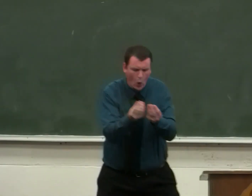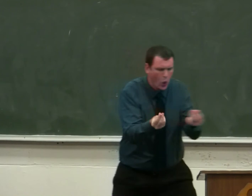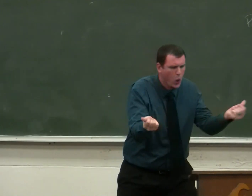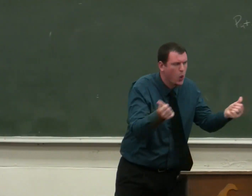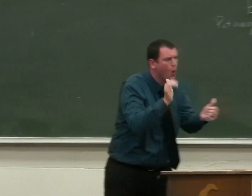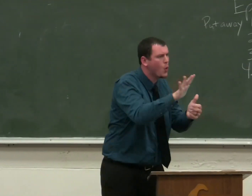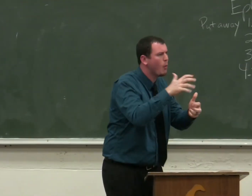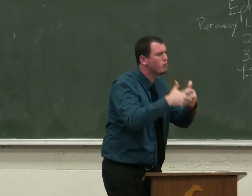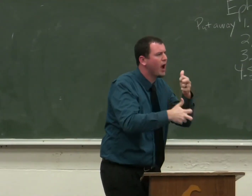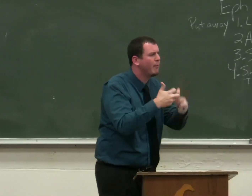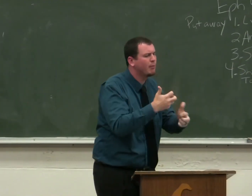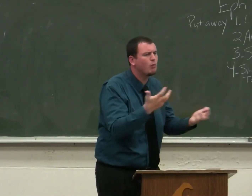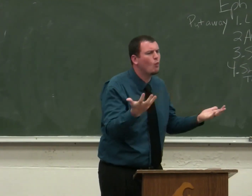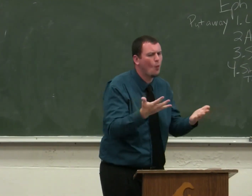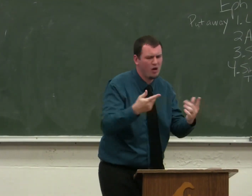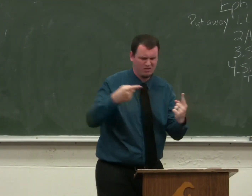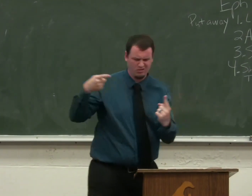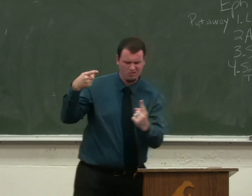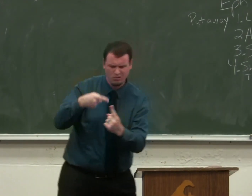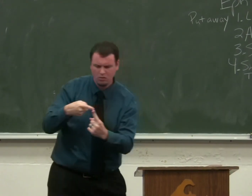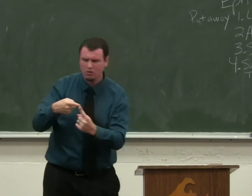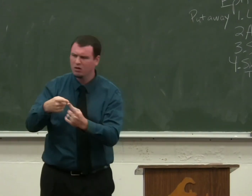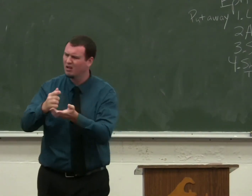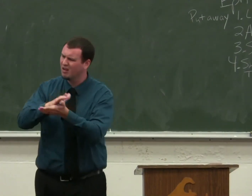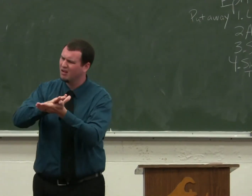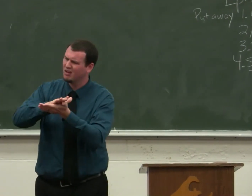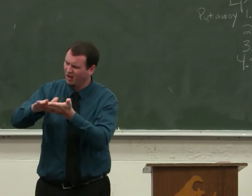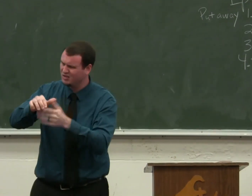No. That means the solution to your problem